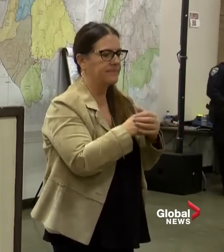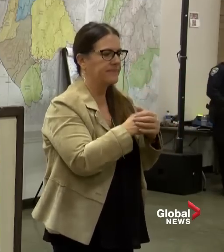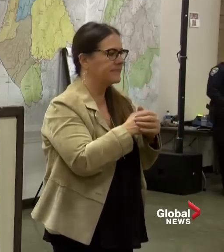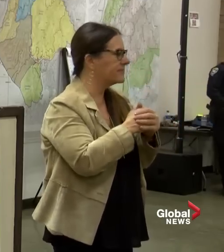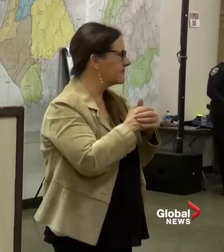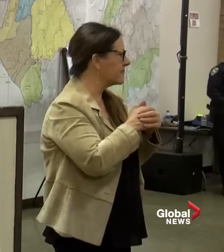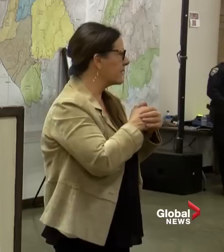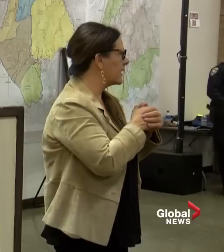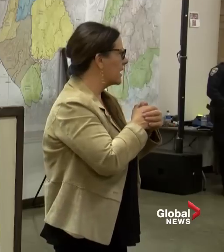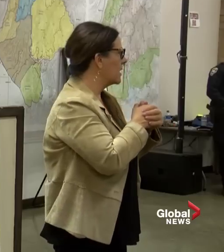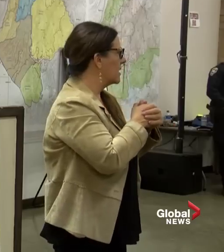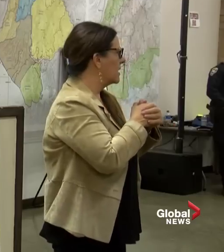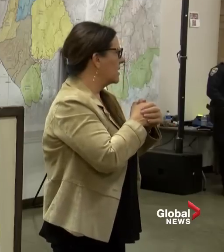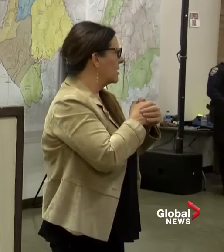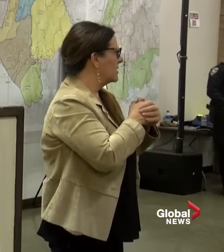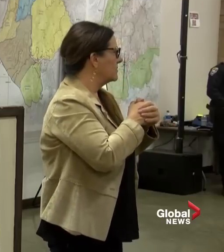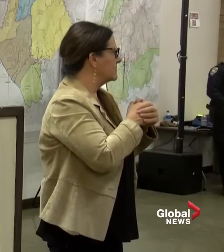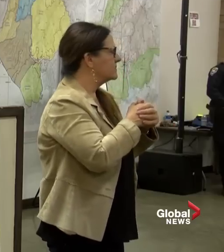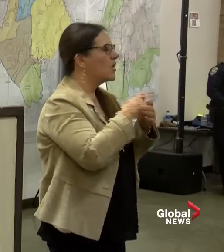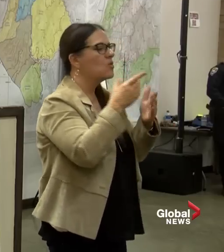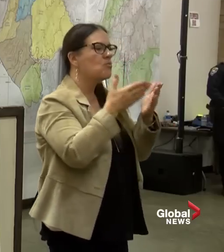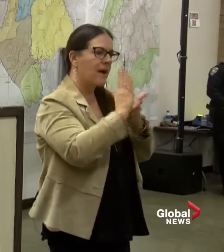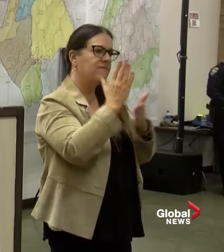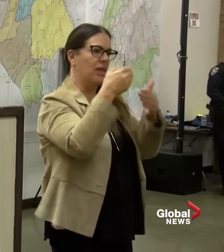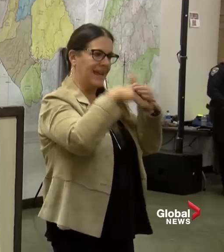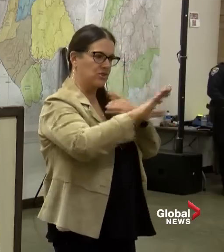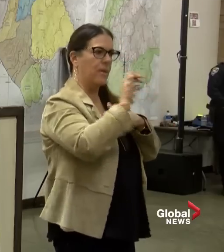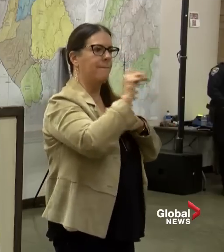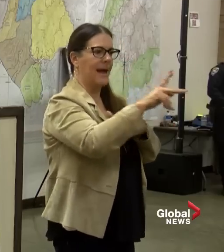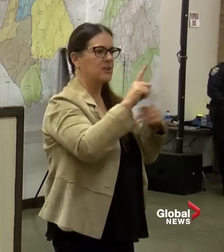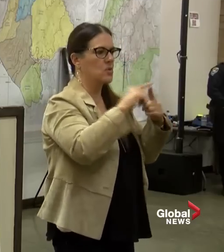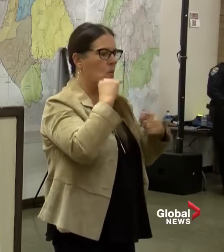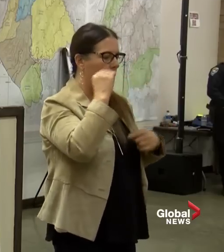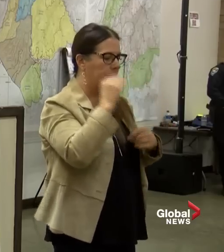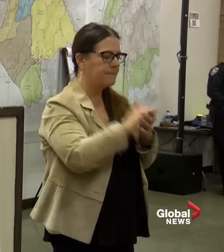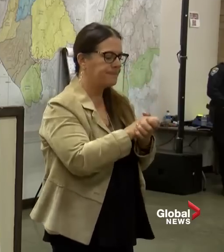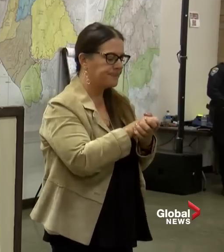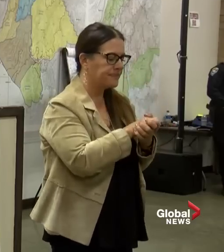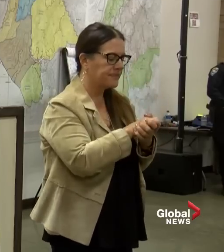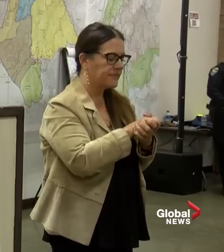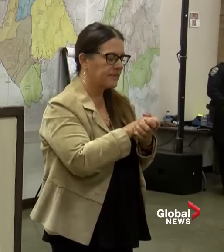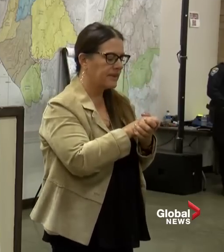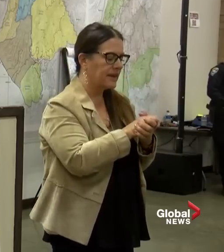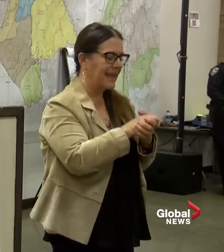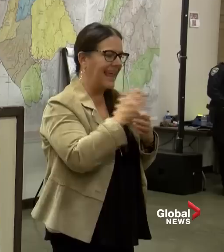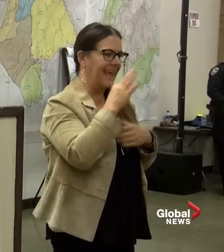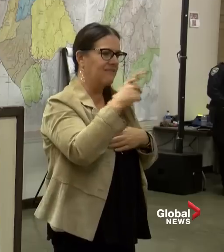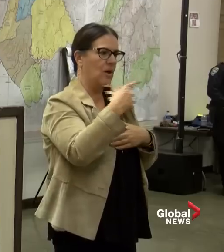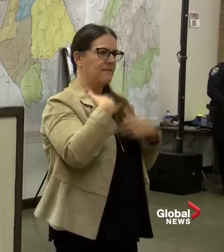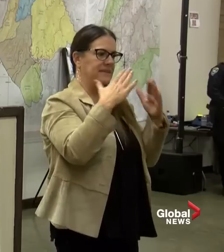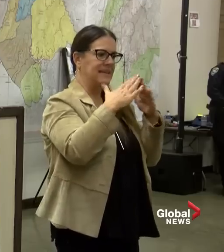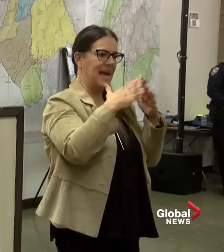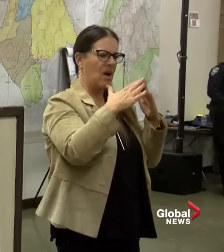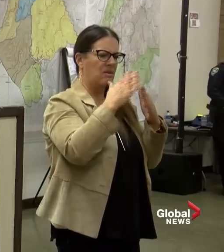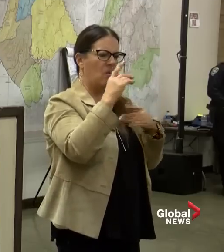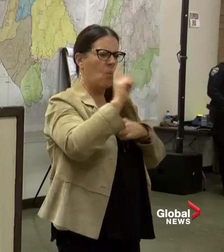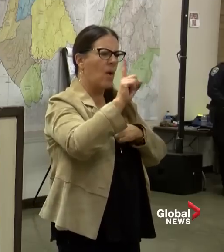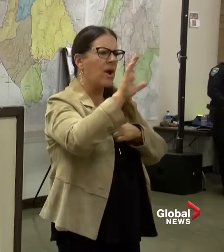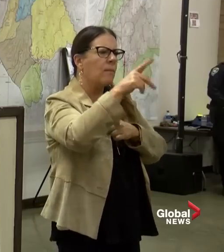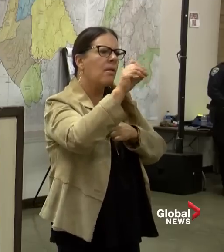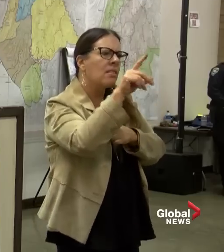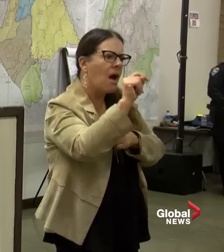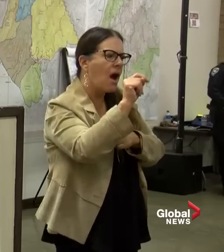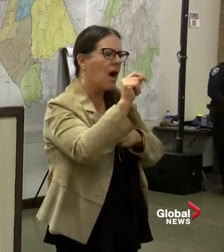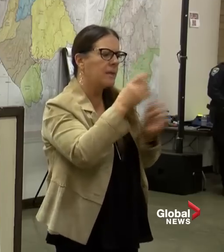Residents will not be able to view their plot plans or their town-related documents until we get